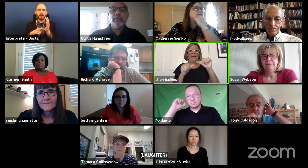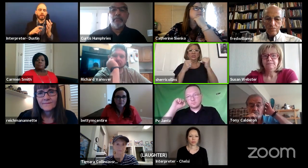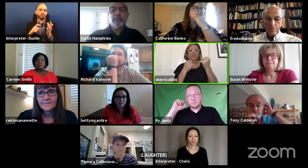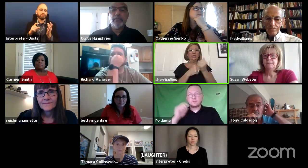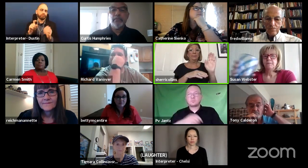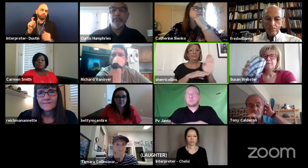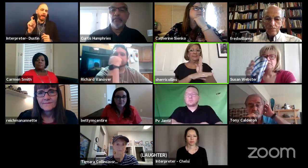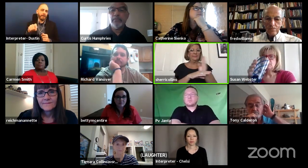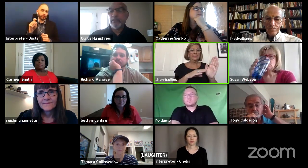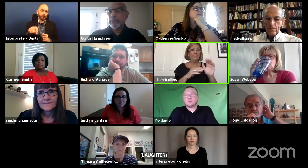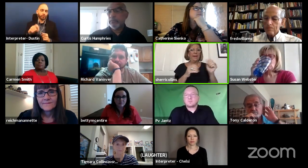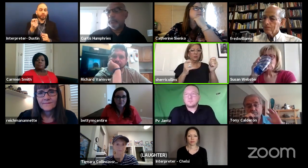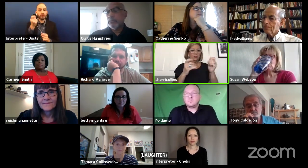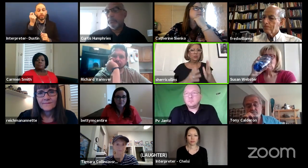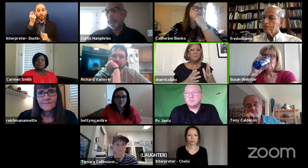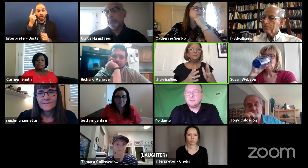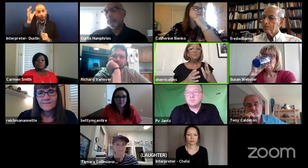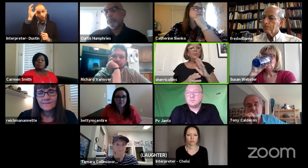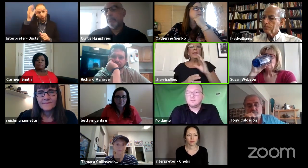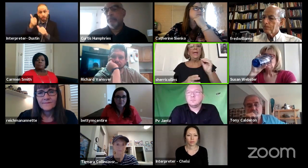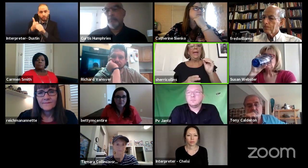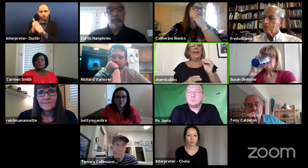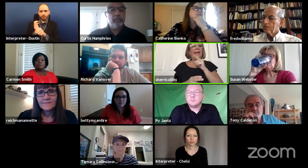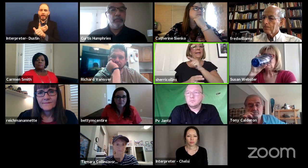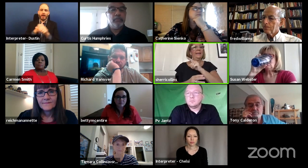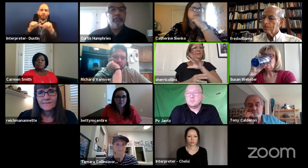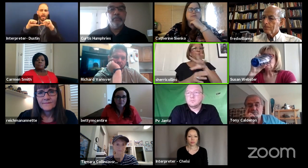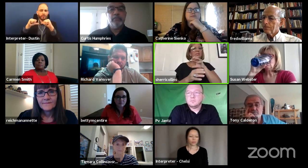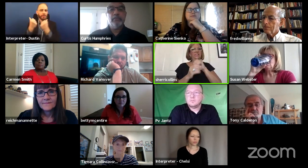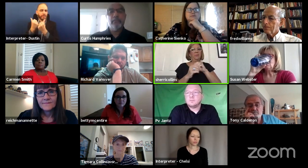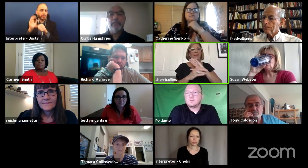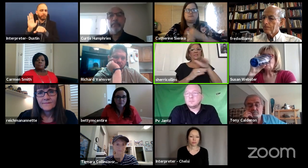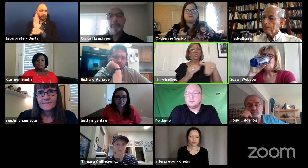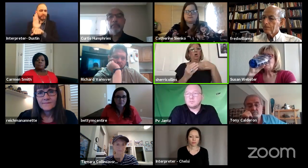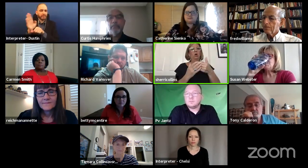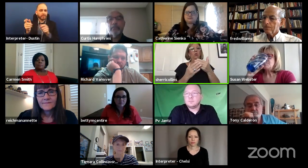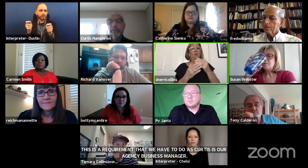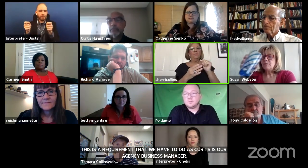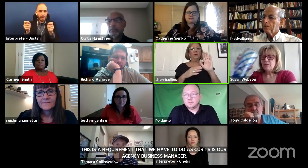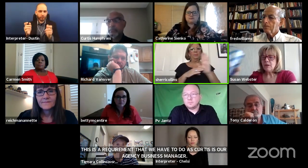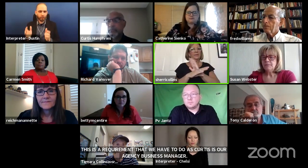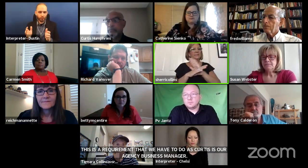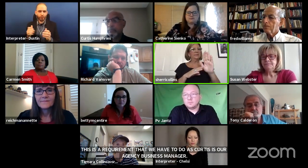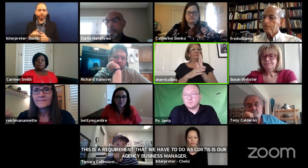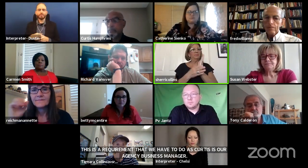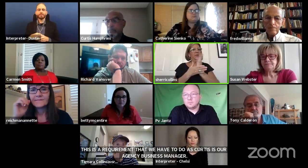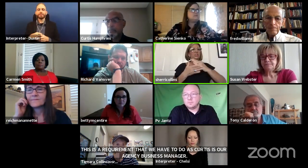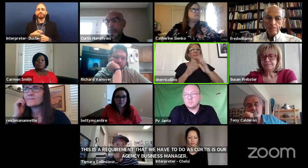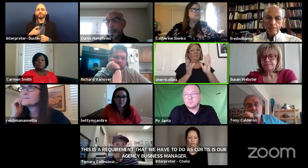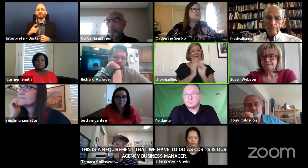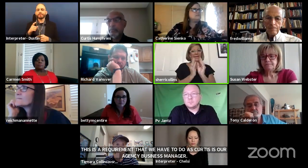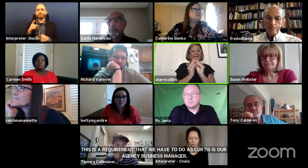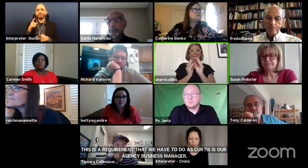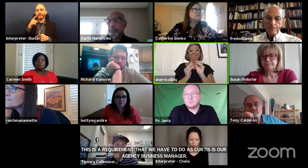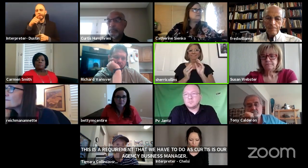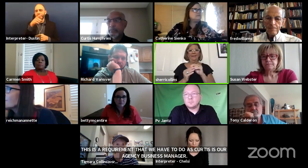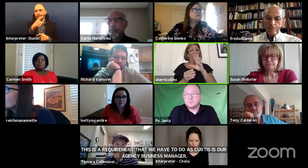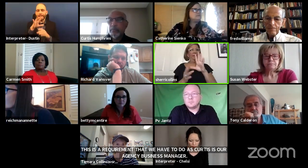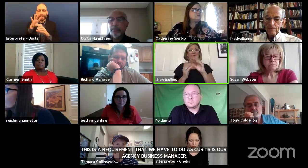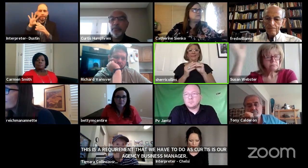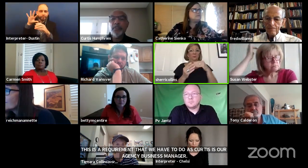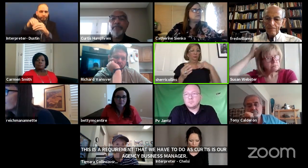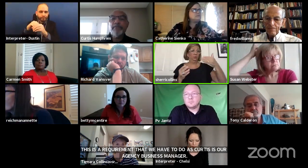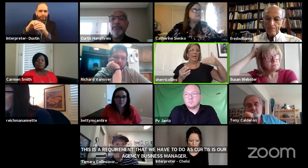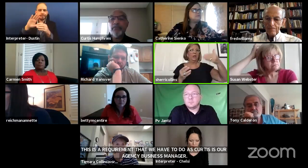our agency business manager, and he participates all of the business budget meetings, and